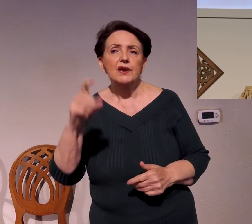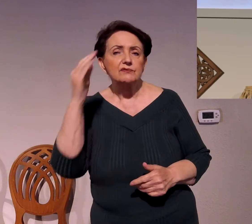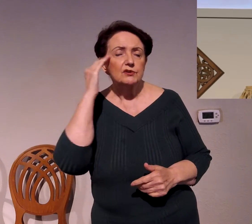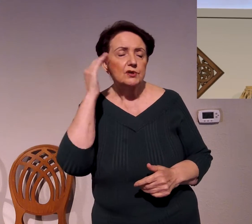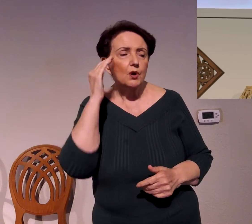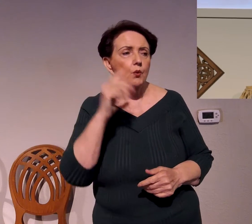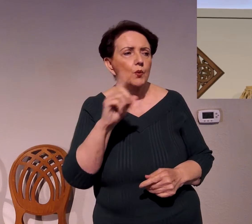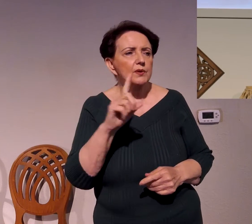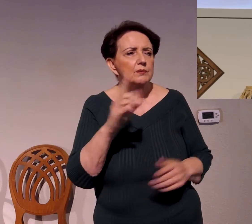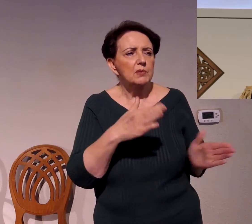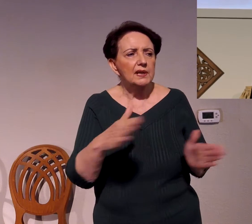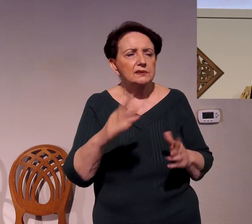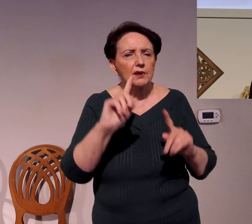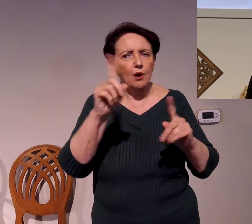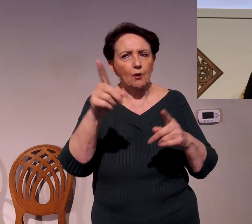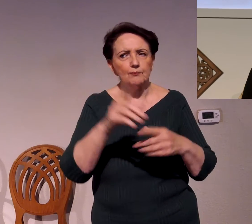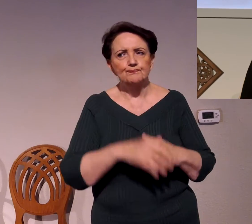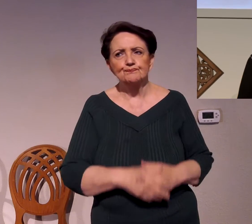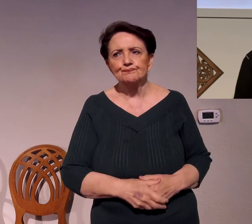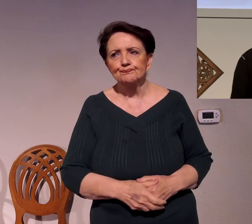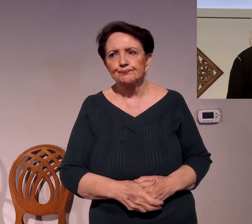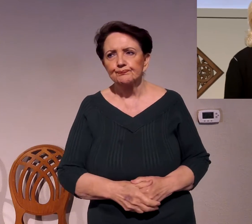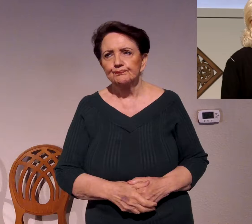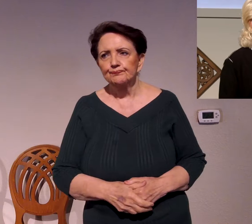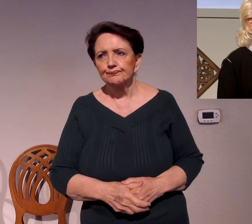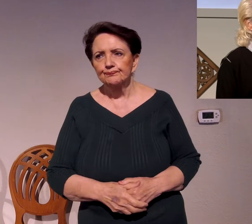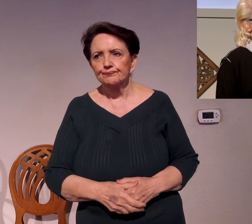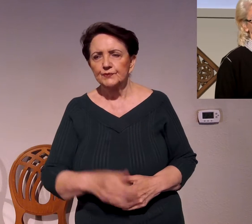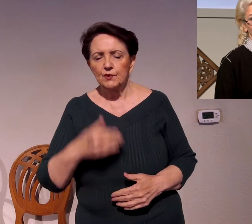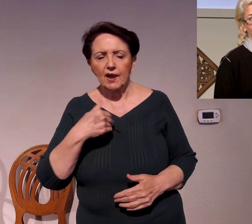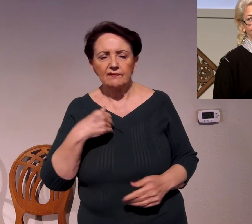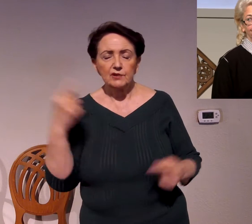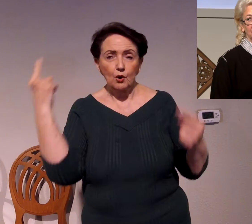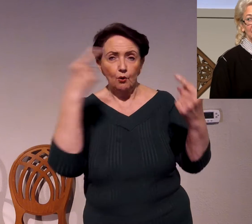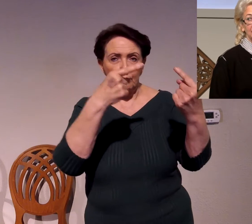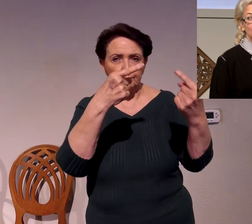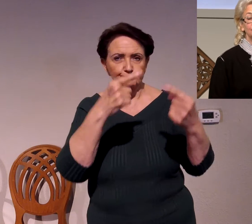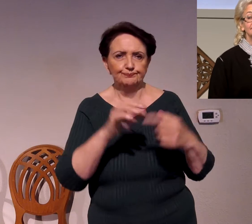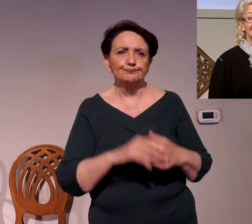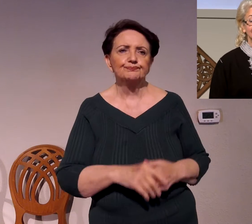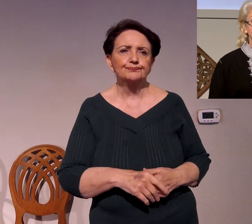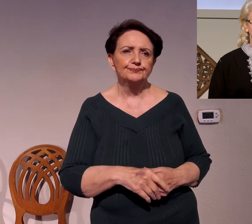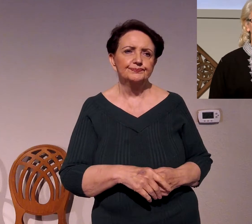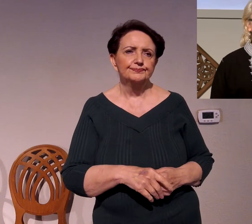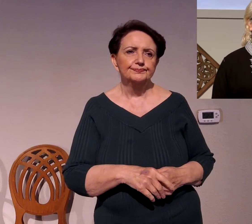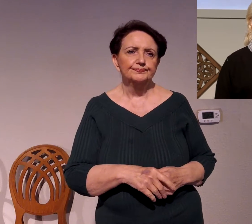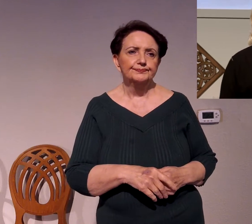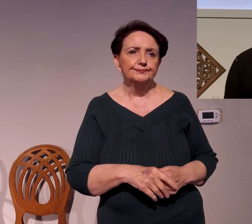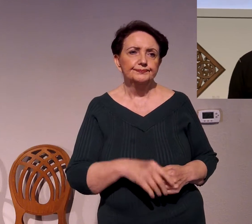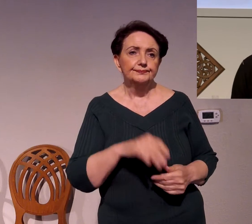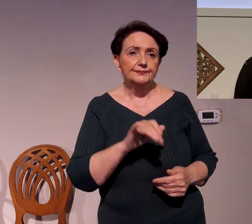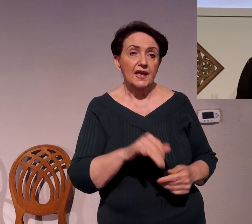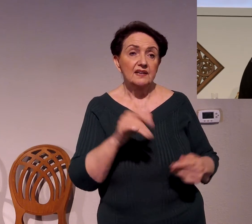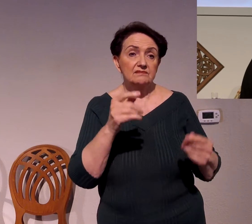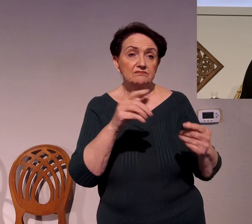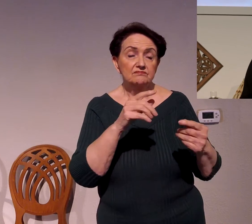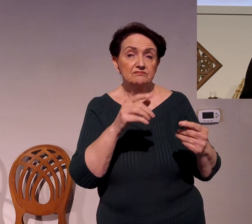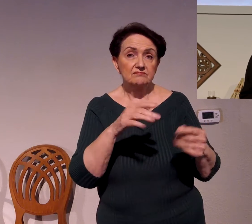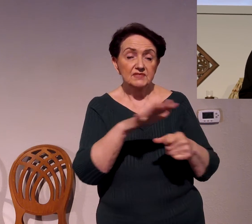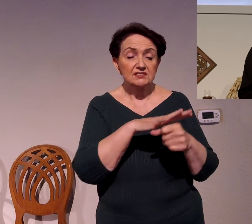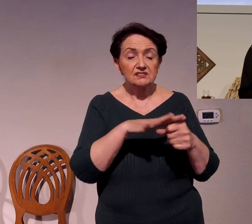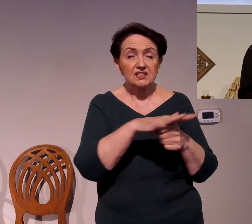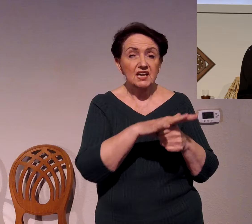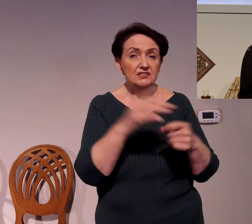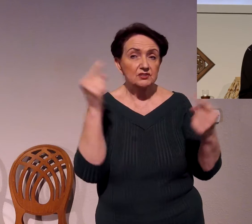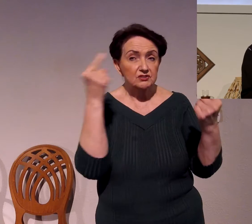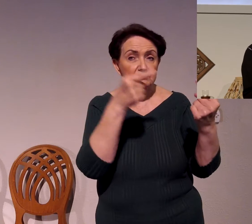going. We have to have a destination. Now, the destination might be